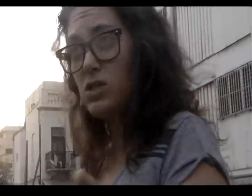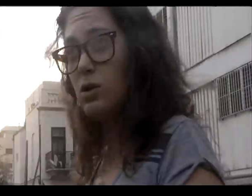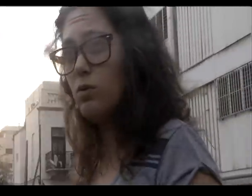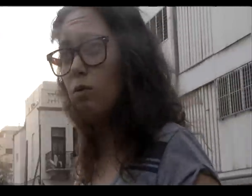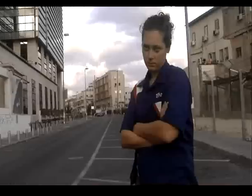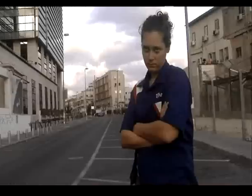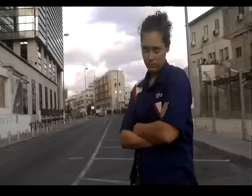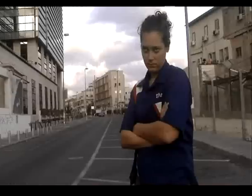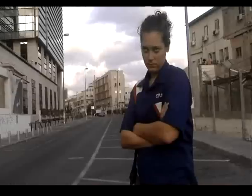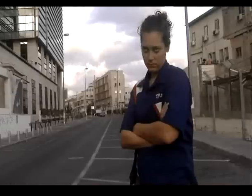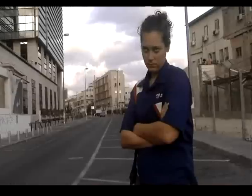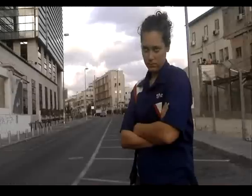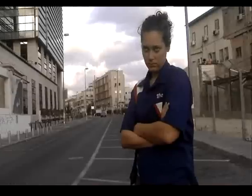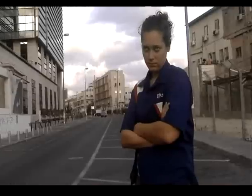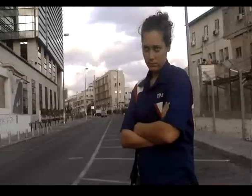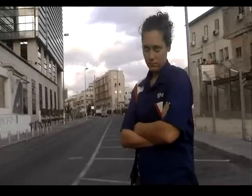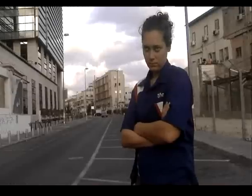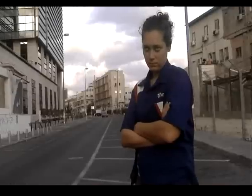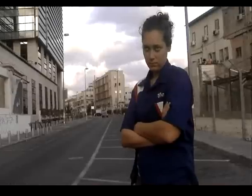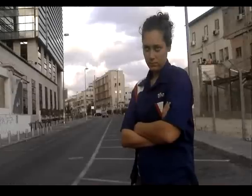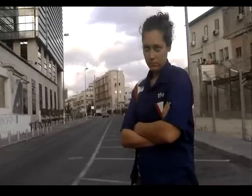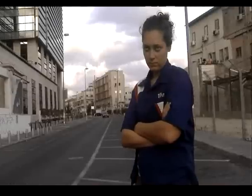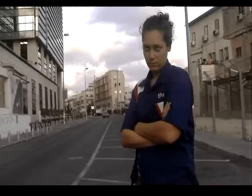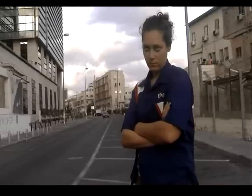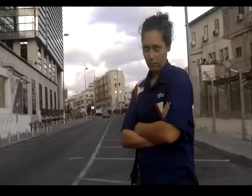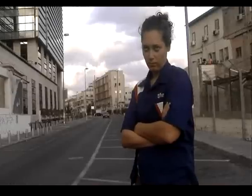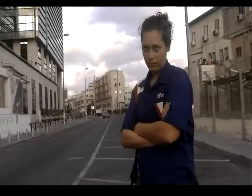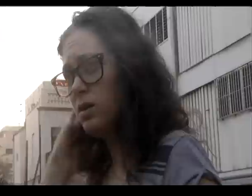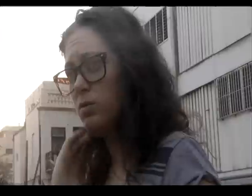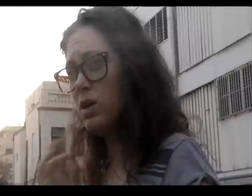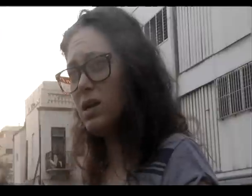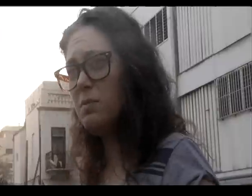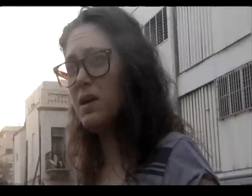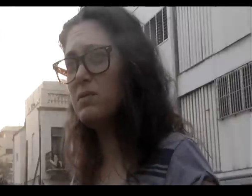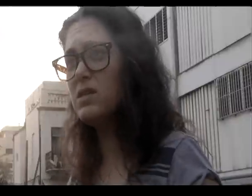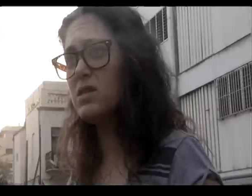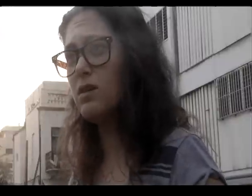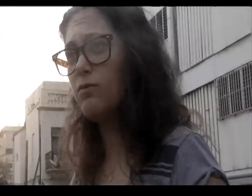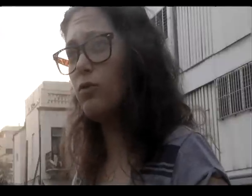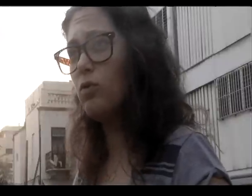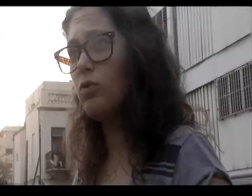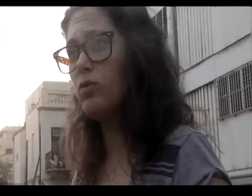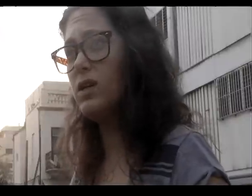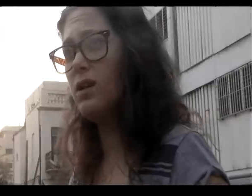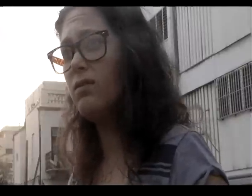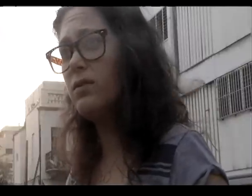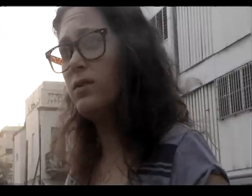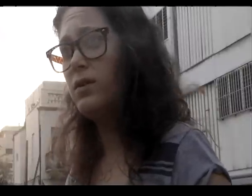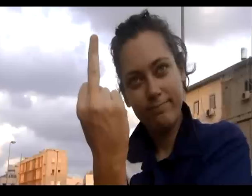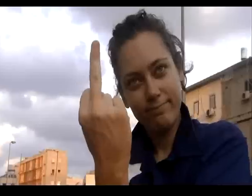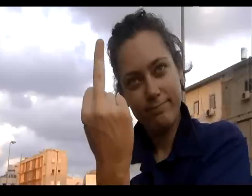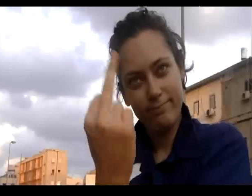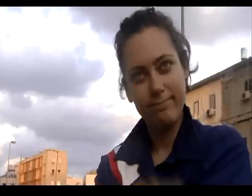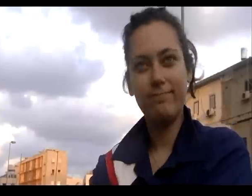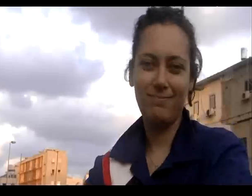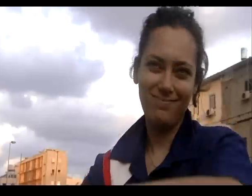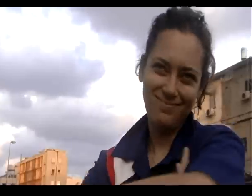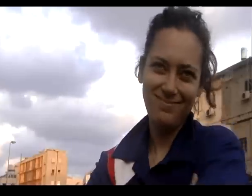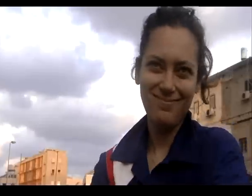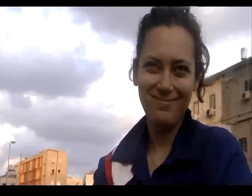you. Now the crocodile needs medicine. Where can I buy medicine for a crocodile? You know where I